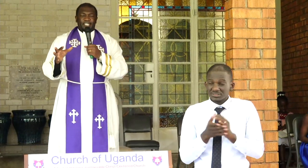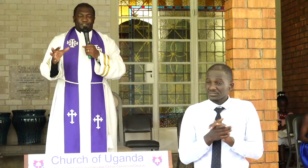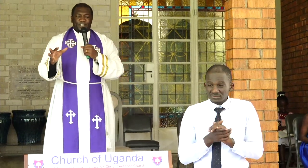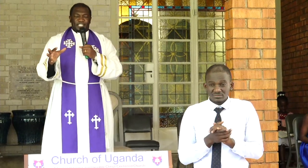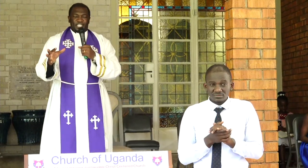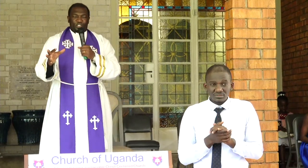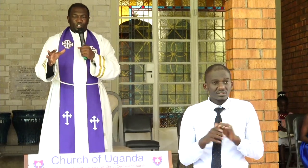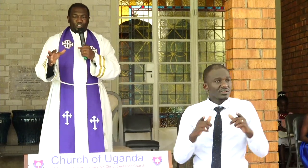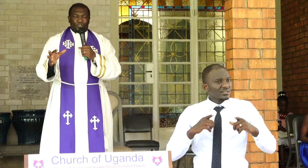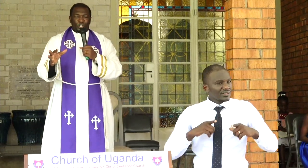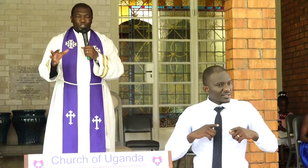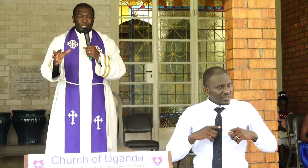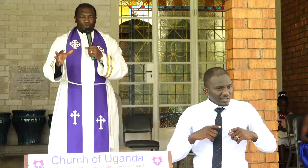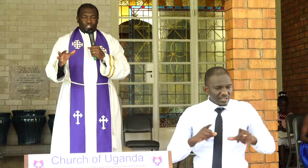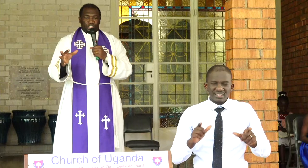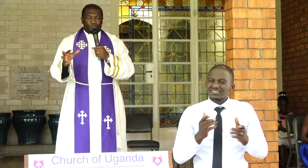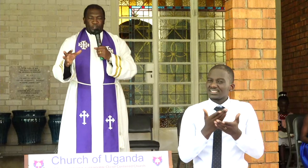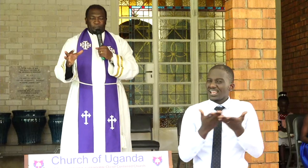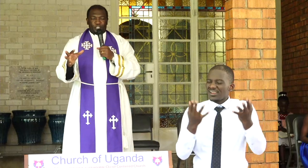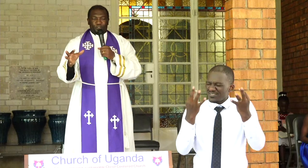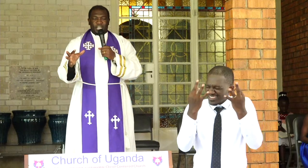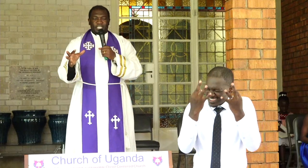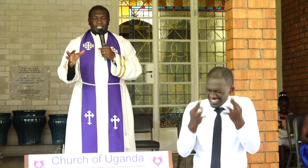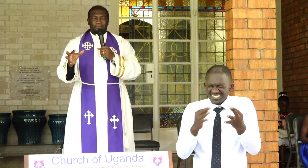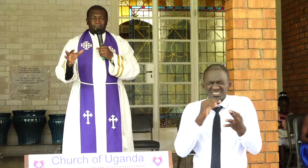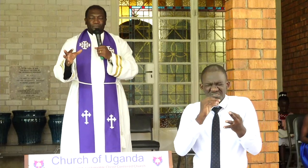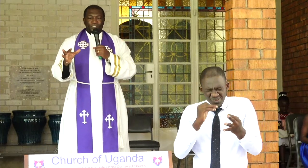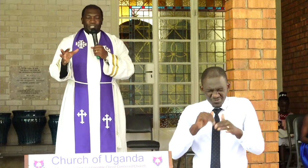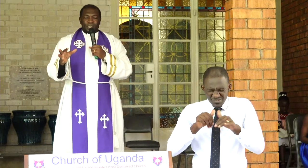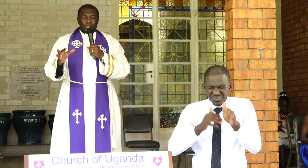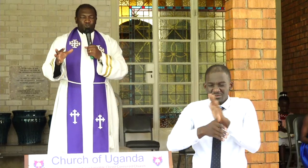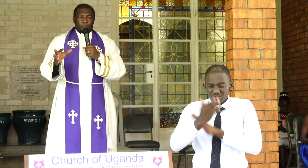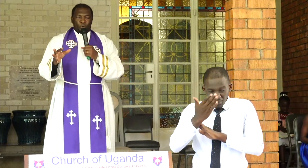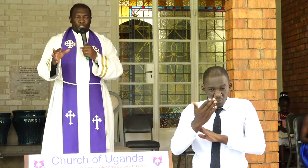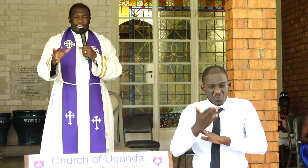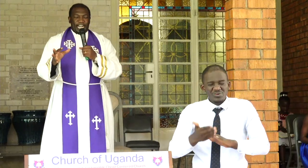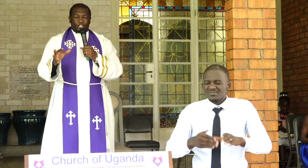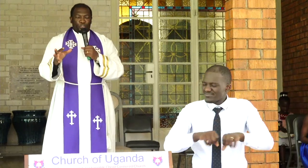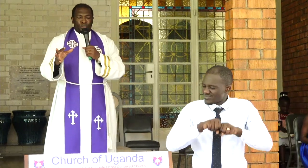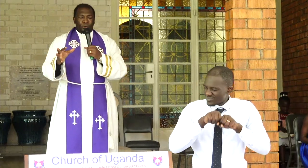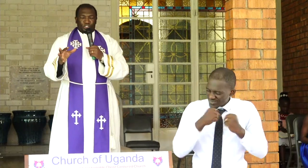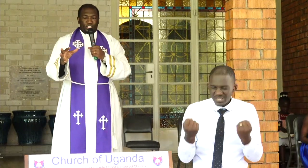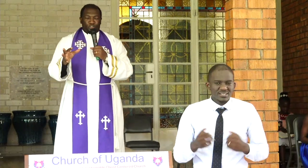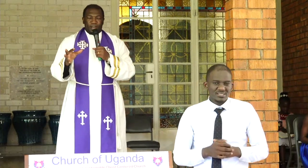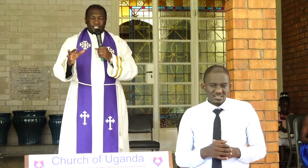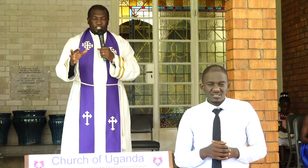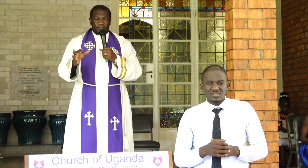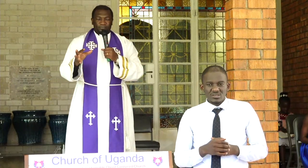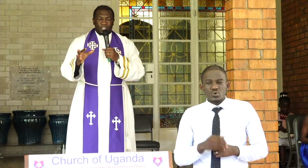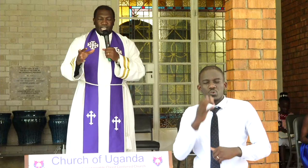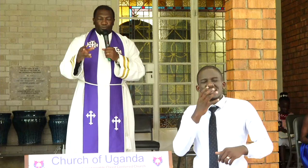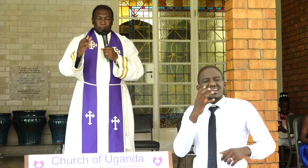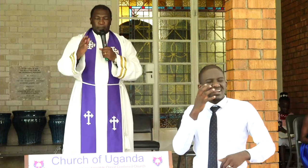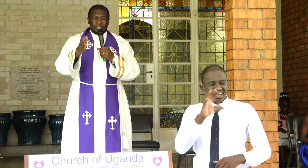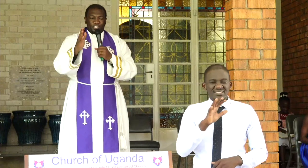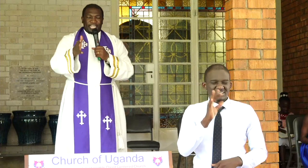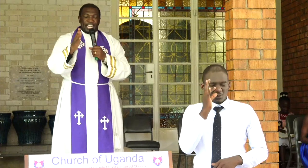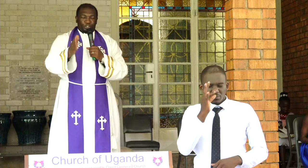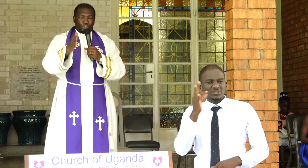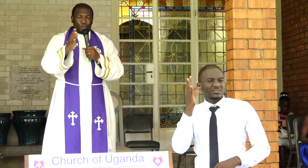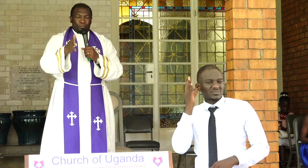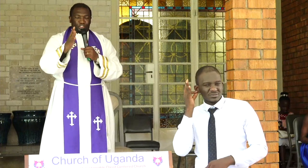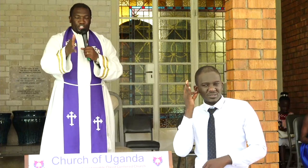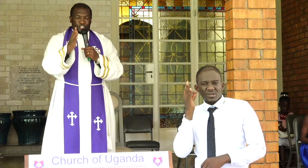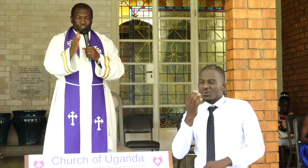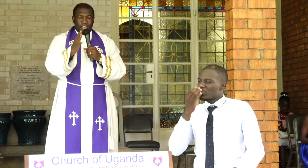let anything that is not of the Lord lose its grip in Uganda. We put a curse on homosexuality. We place a